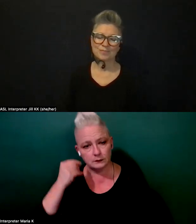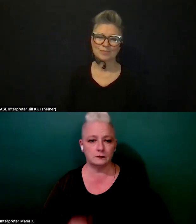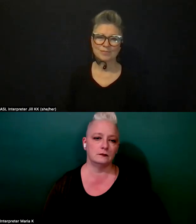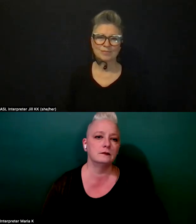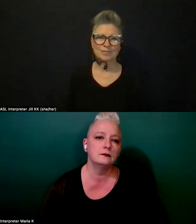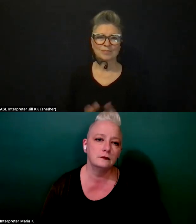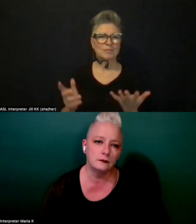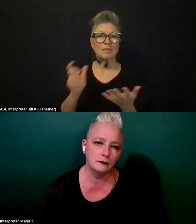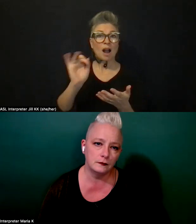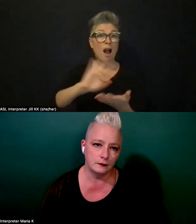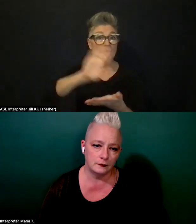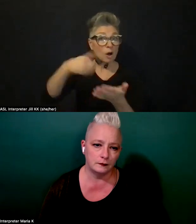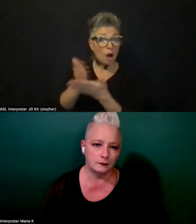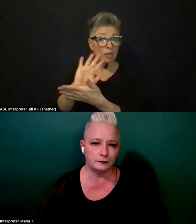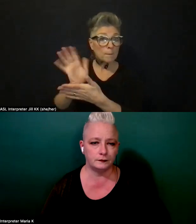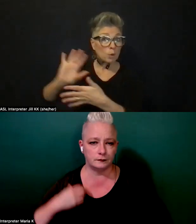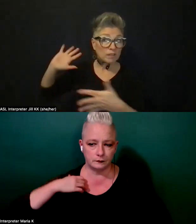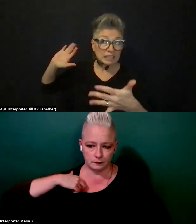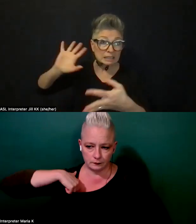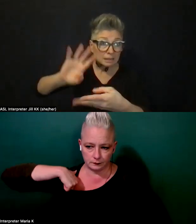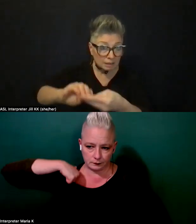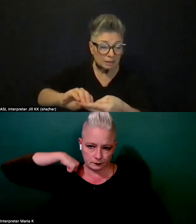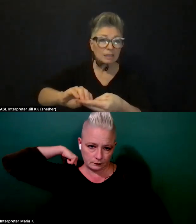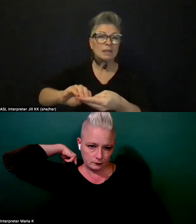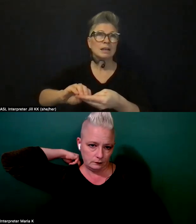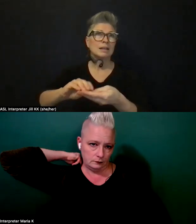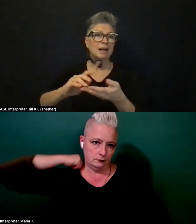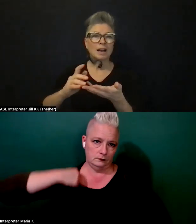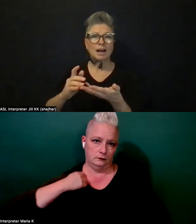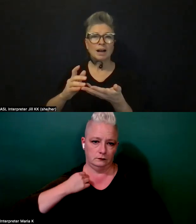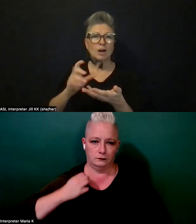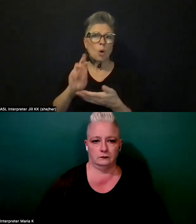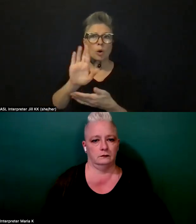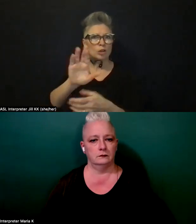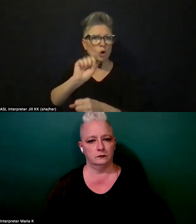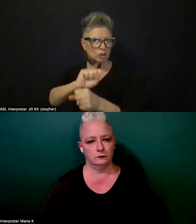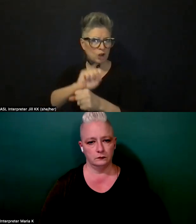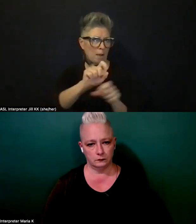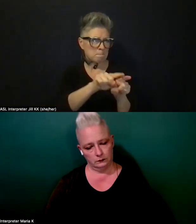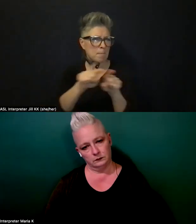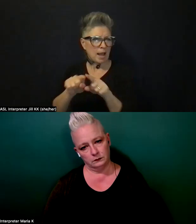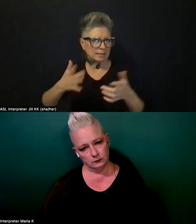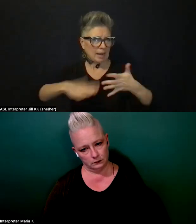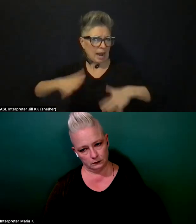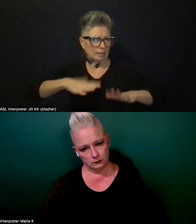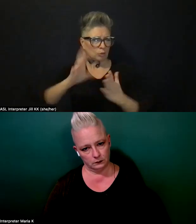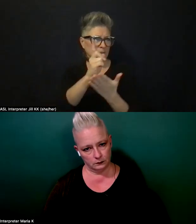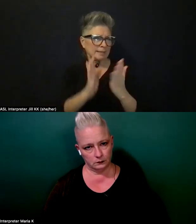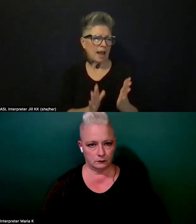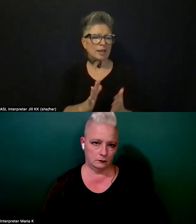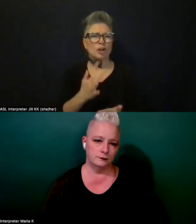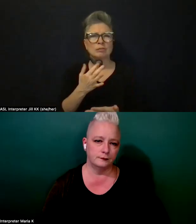Robert out about the movie or the job at the cartoon designer. What was the